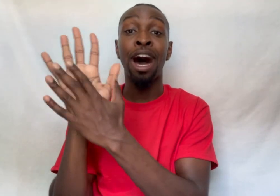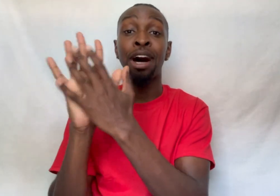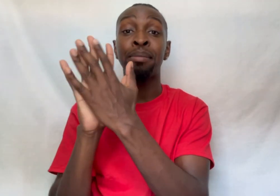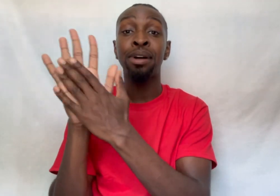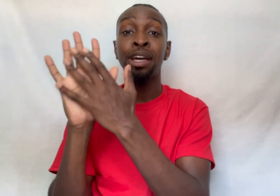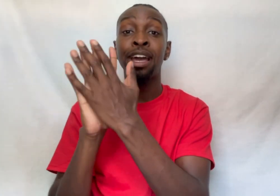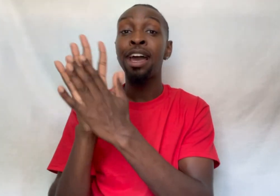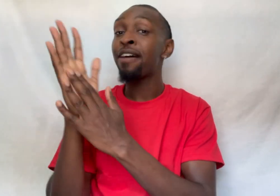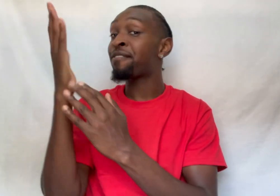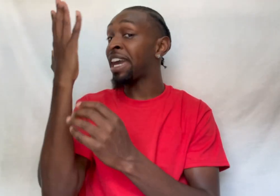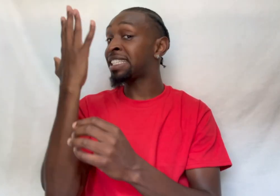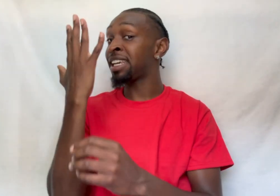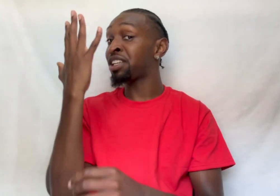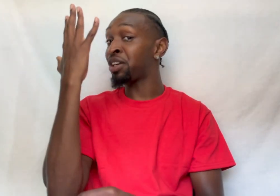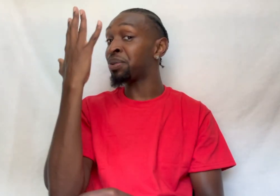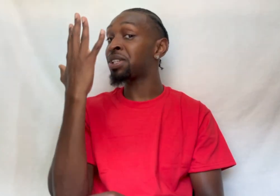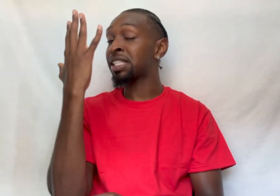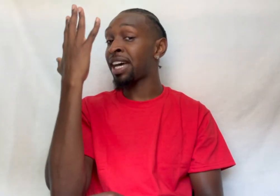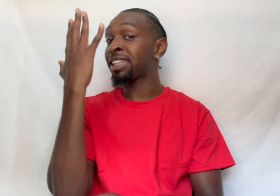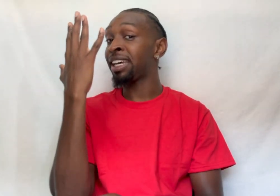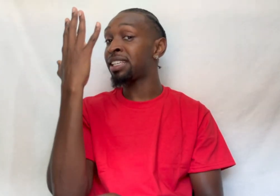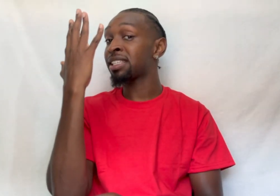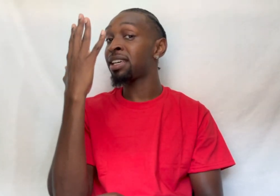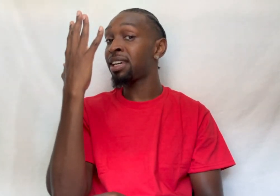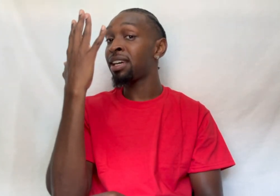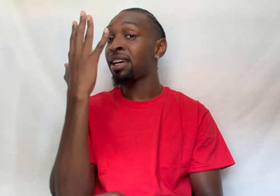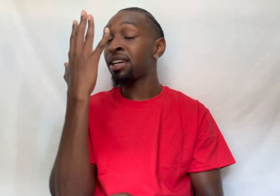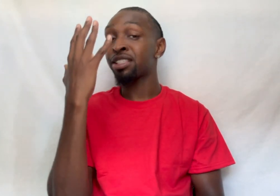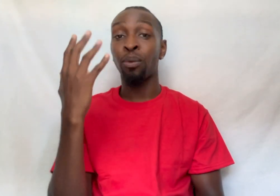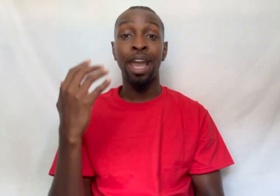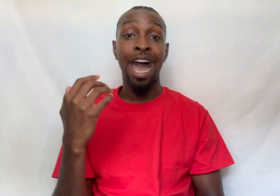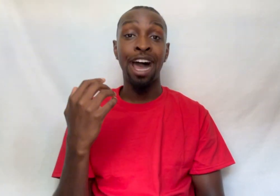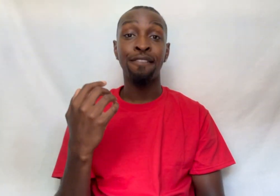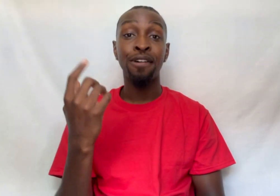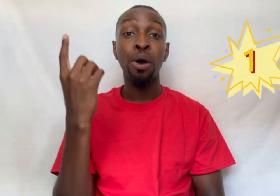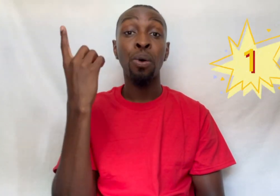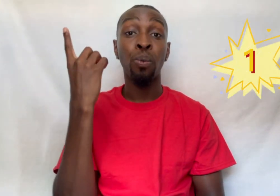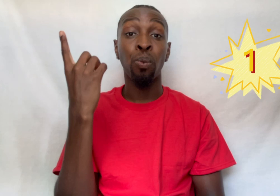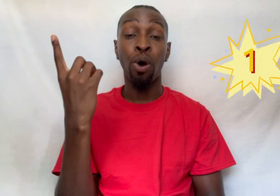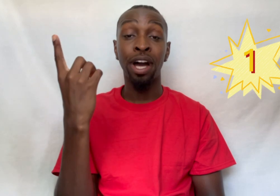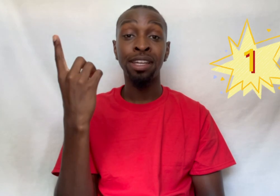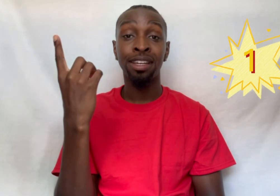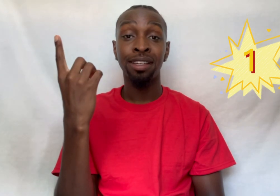palm facing you, just like this. So we have 1,